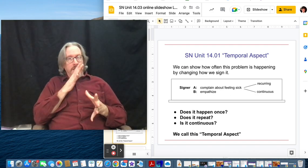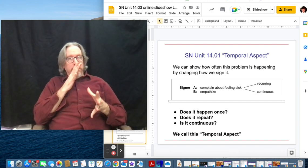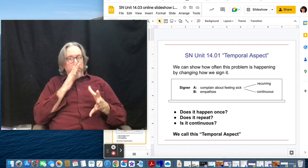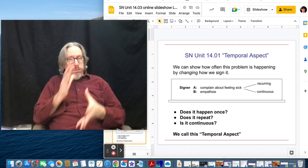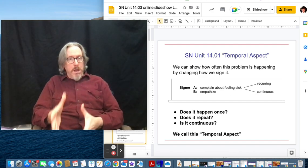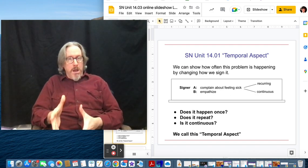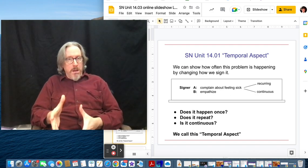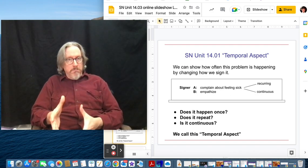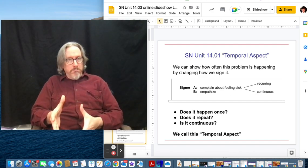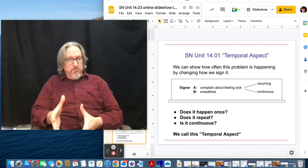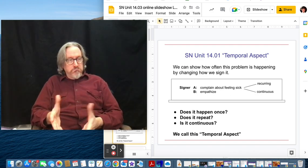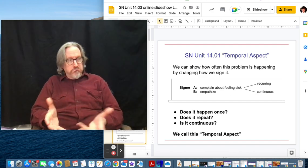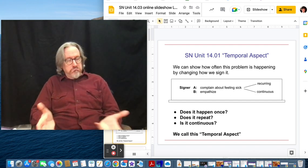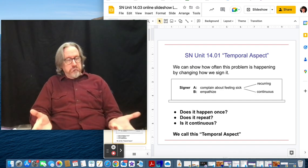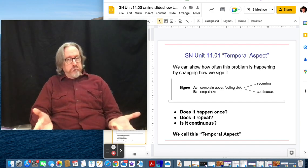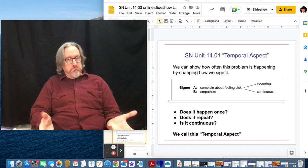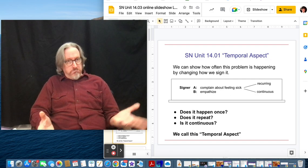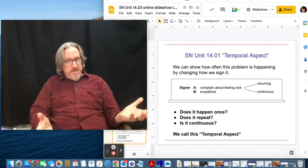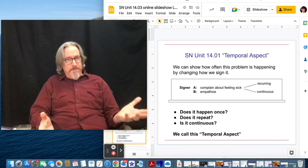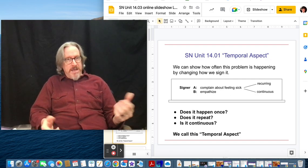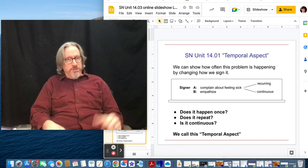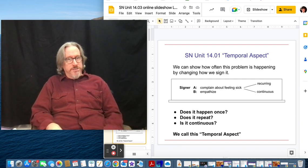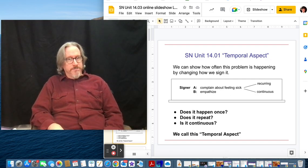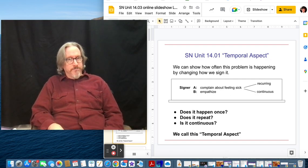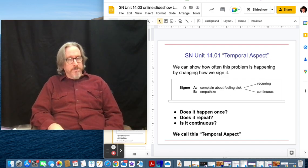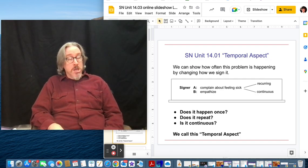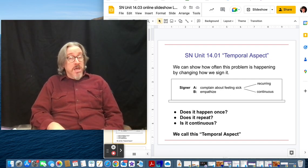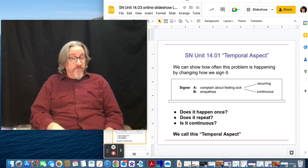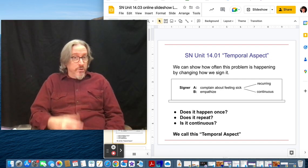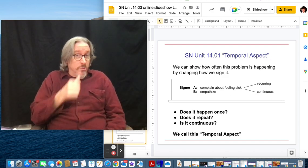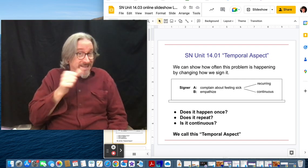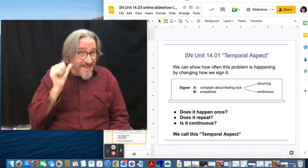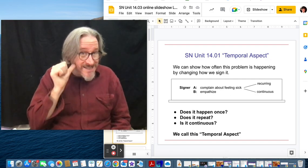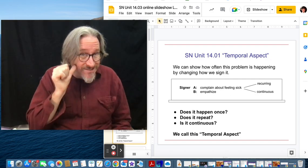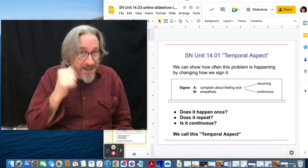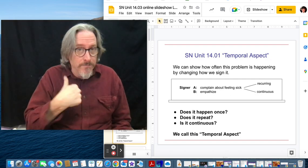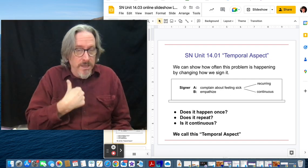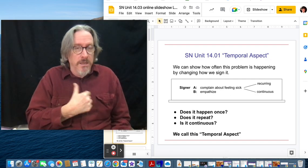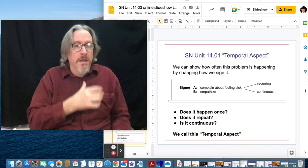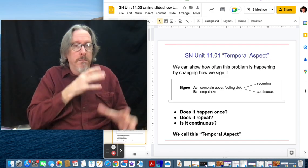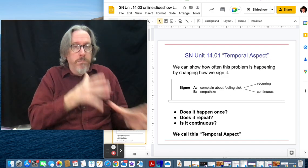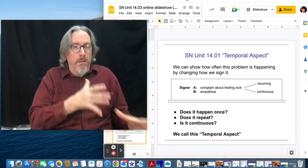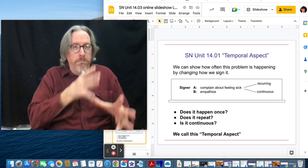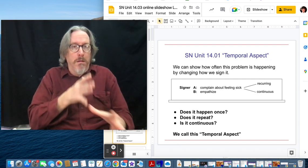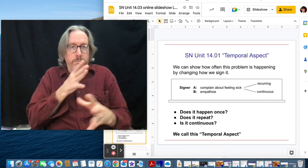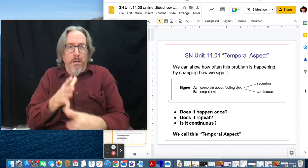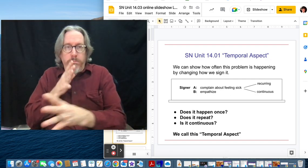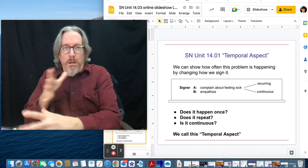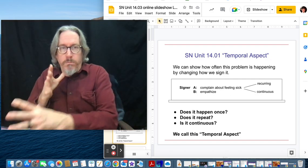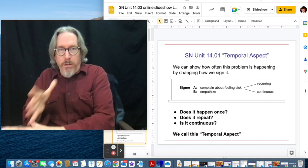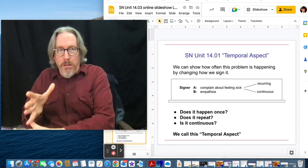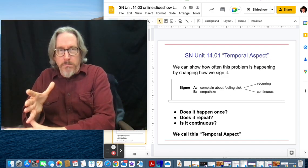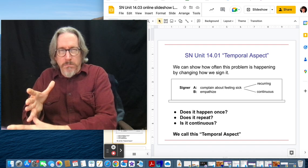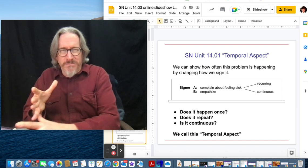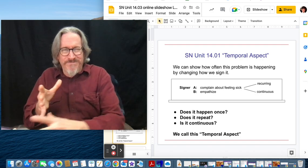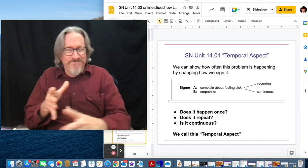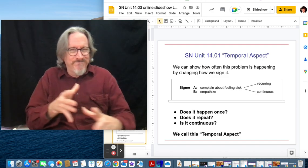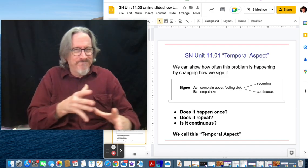sick, blah, that matches. If you go yesterday, me,